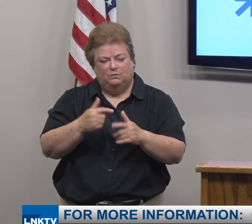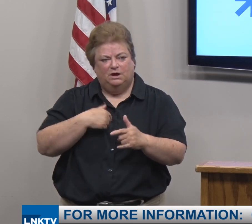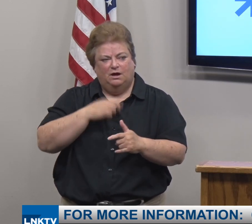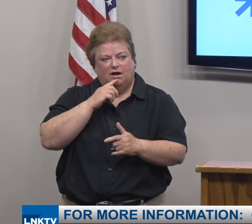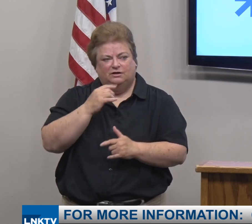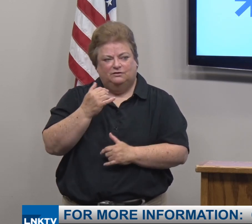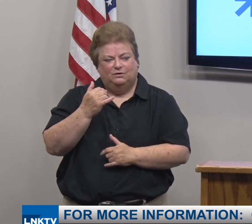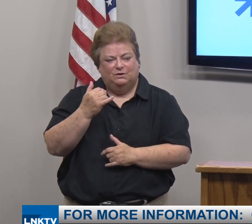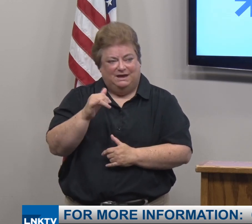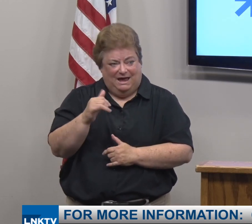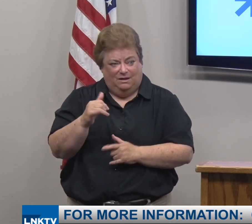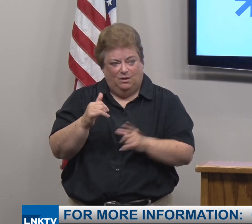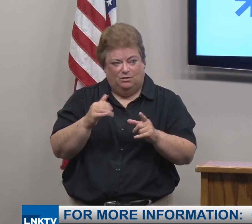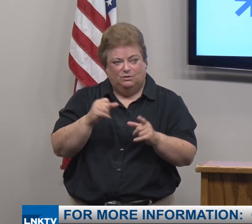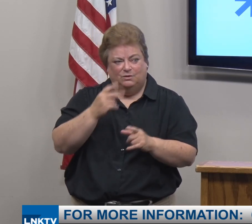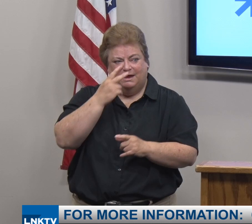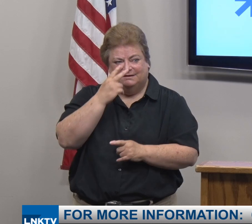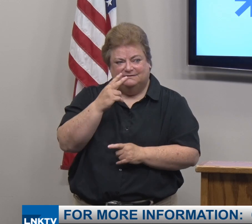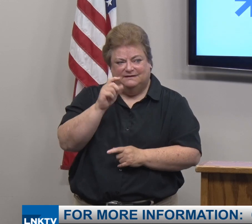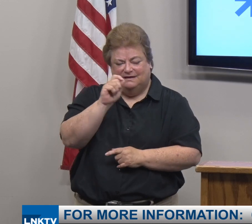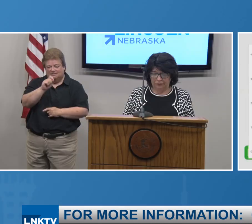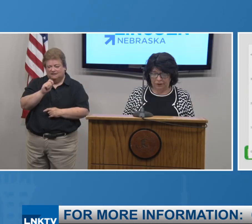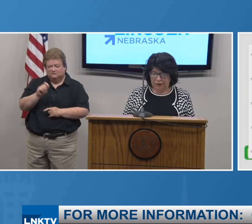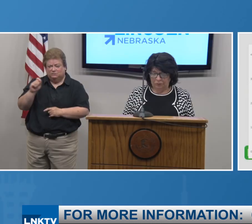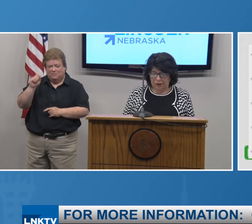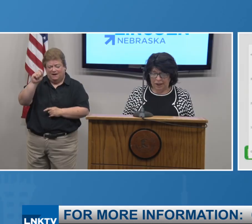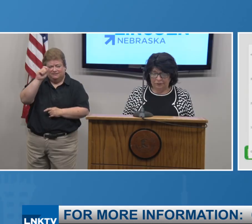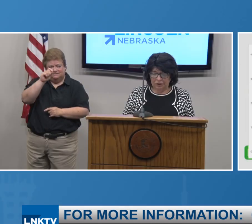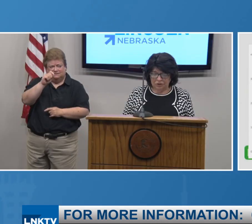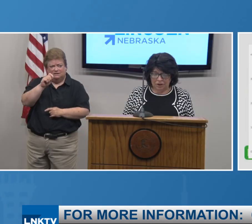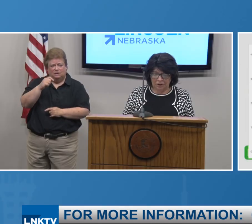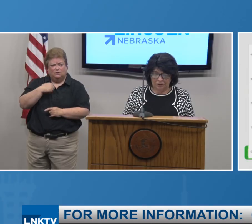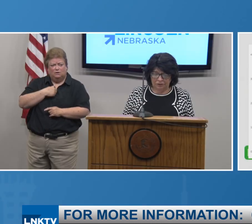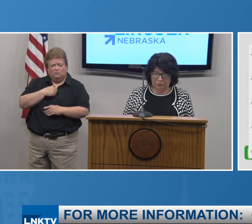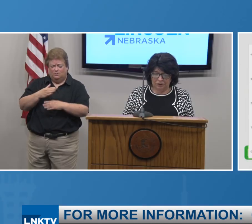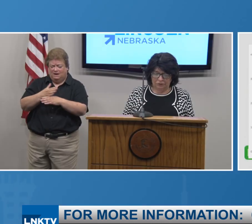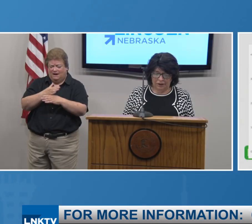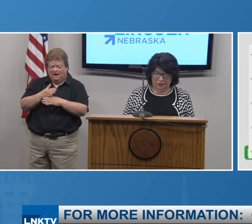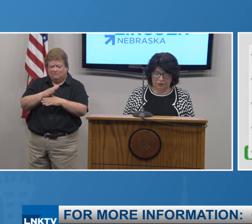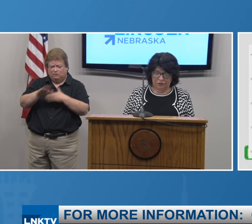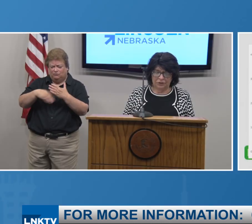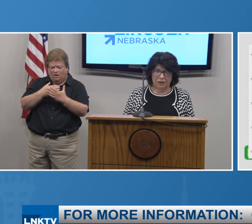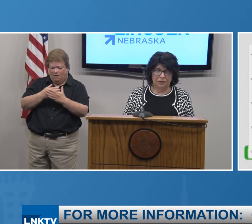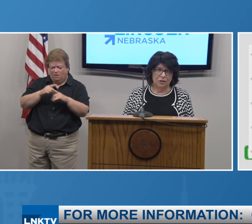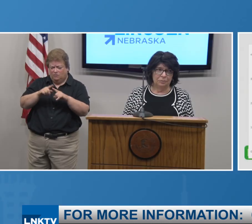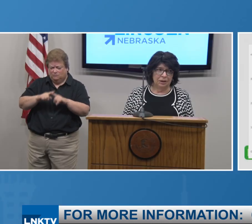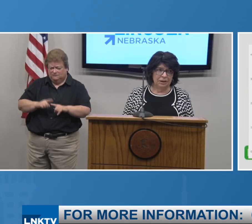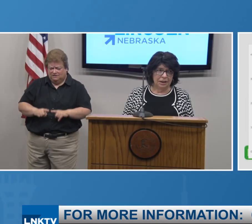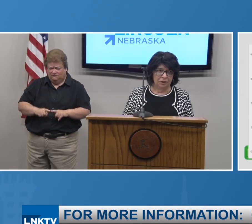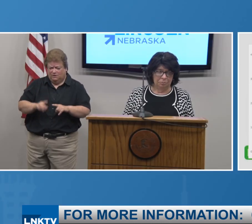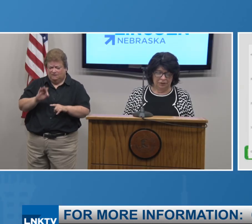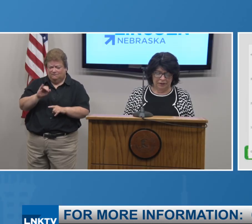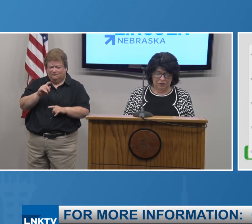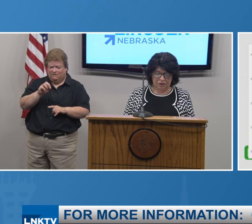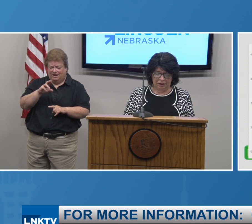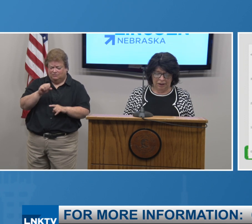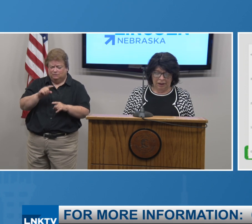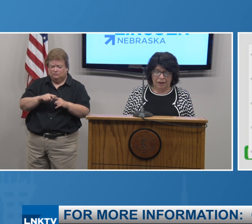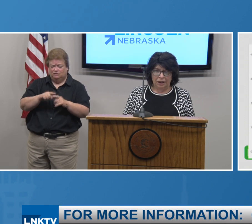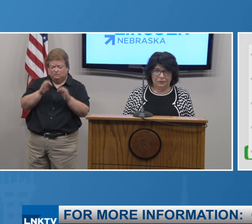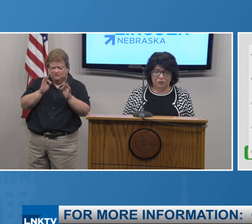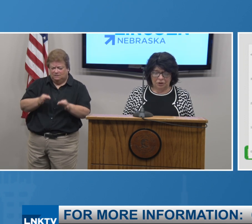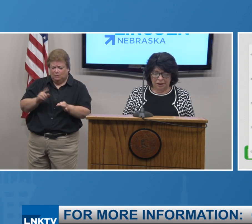the metrics plotted on the color gradient graph. We average all these risk factors to determine the dial